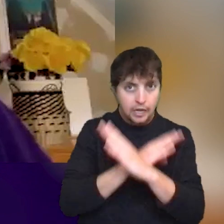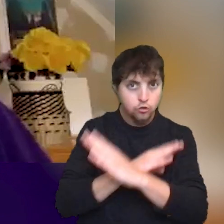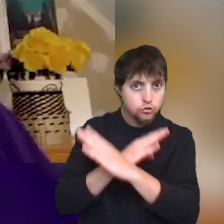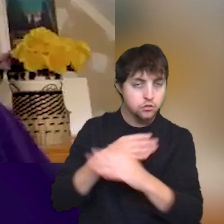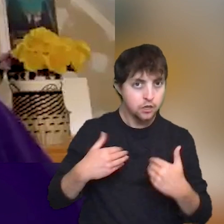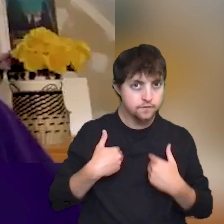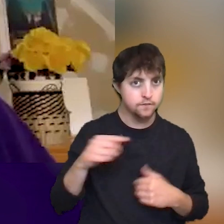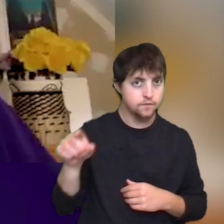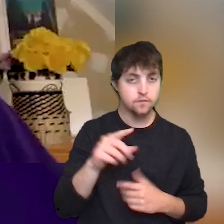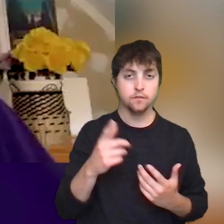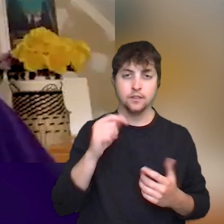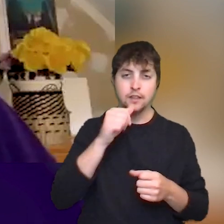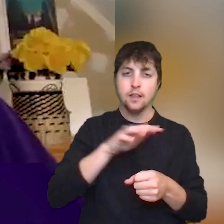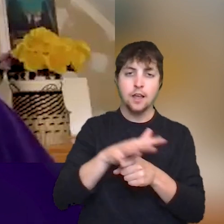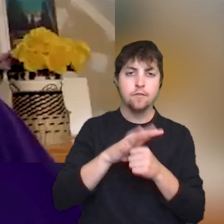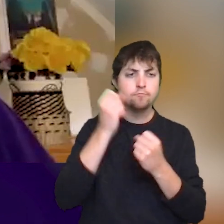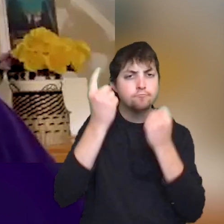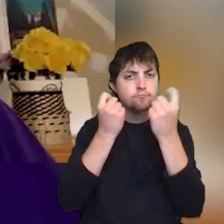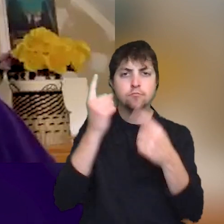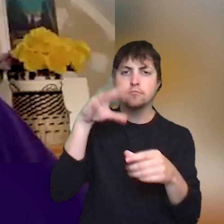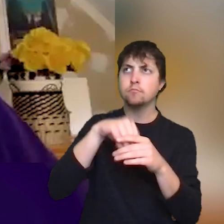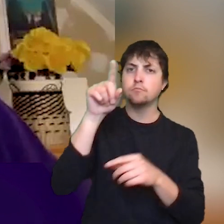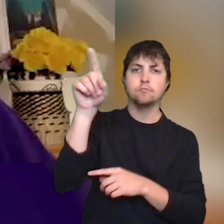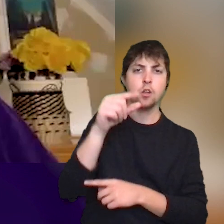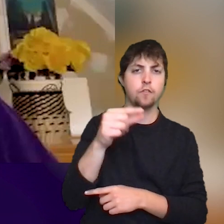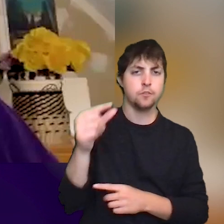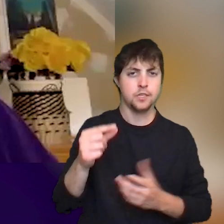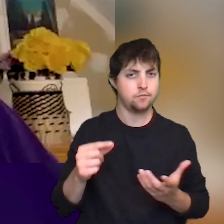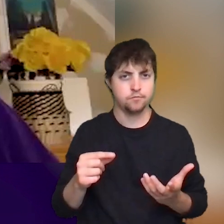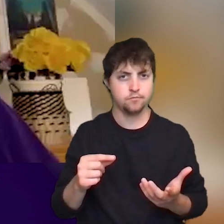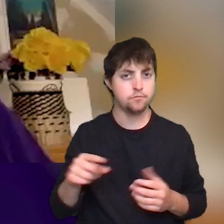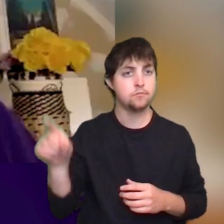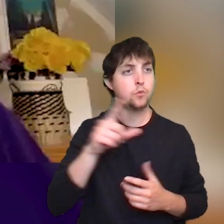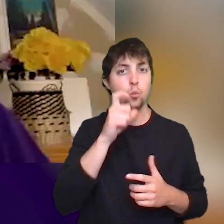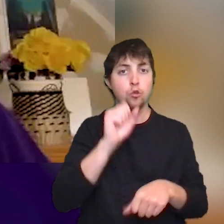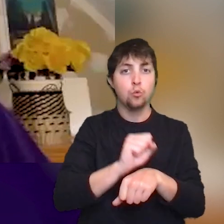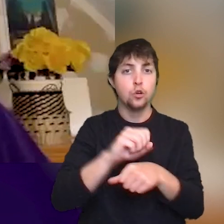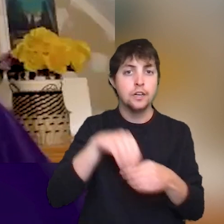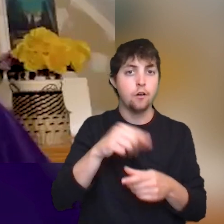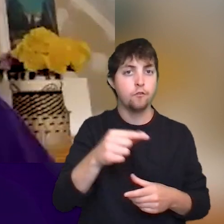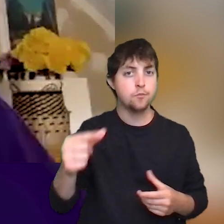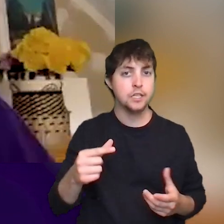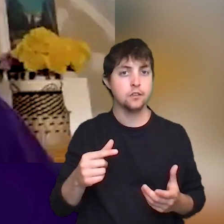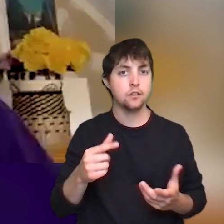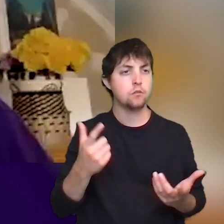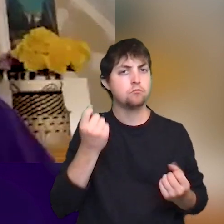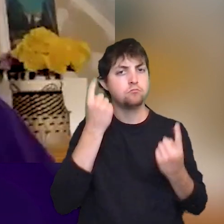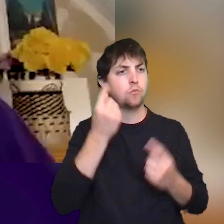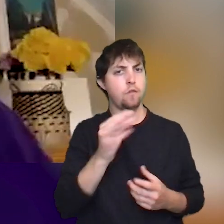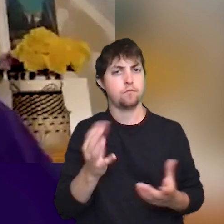barriers. There's lack of understanding within the government, those that work in government, of